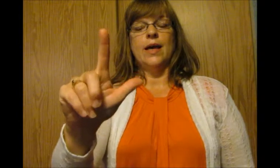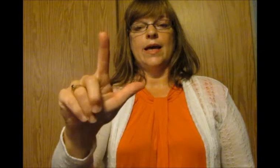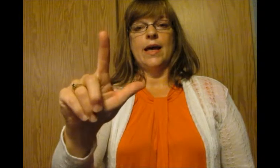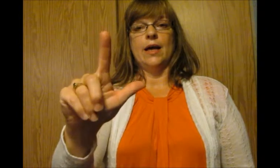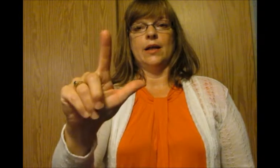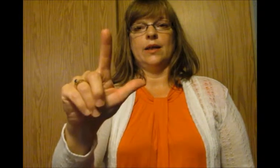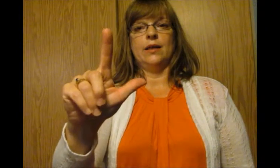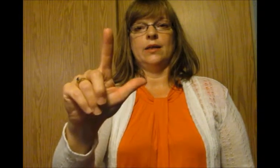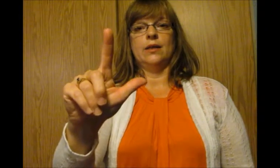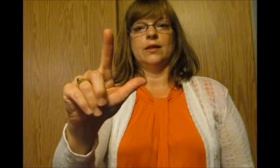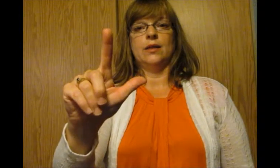L,